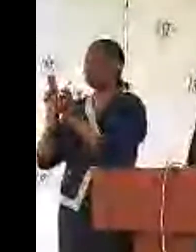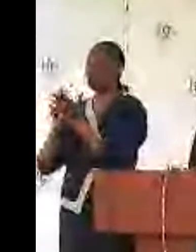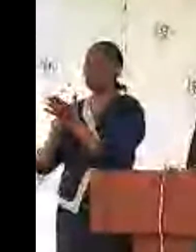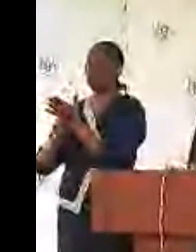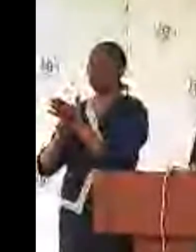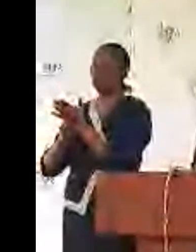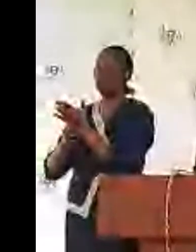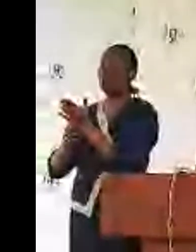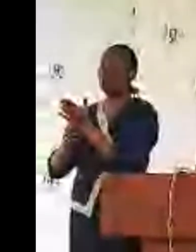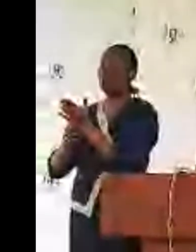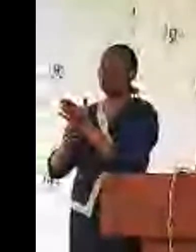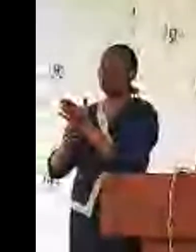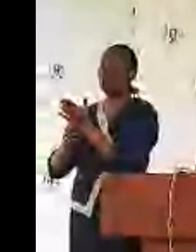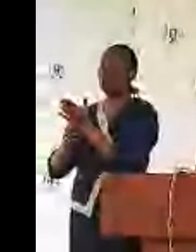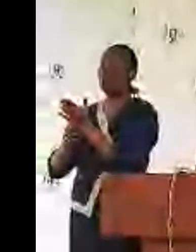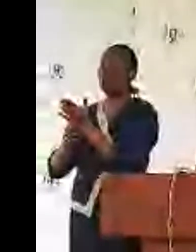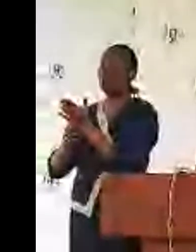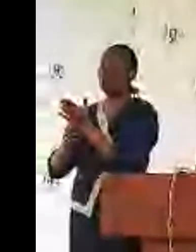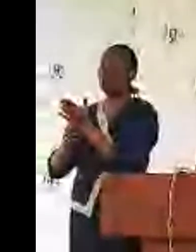Omukulu